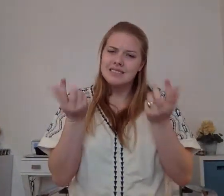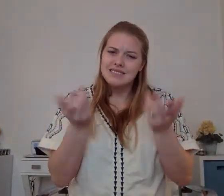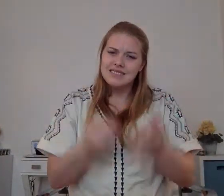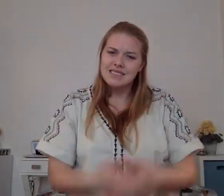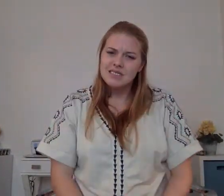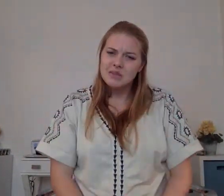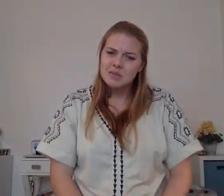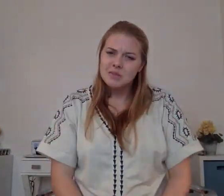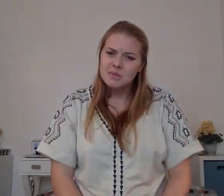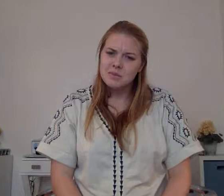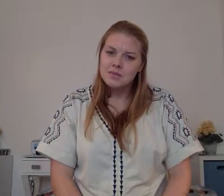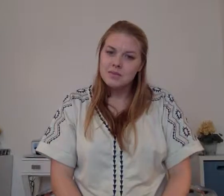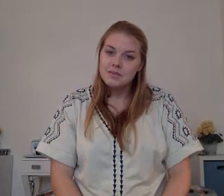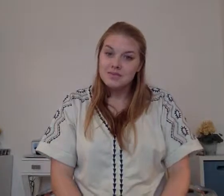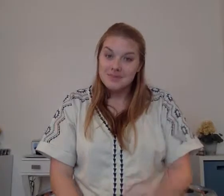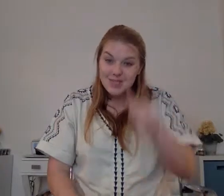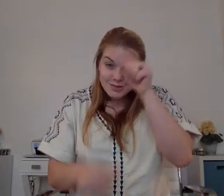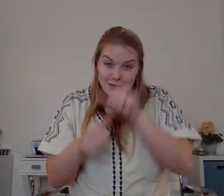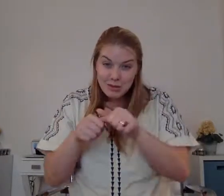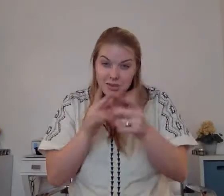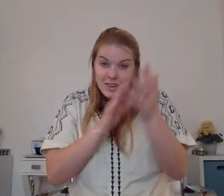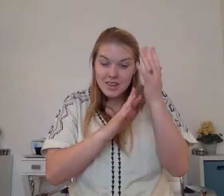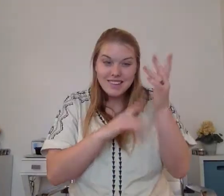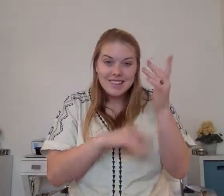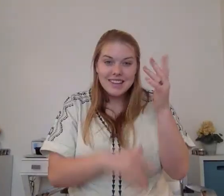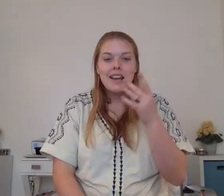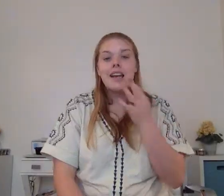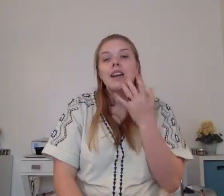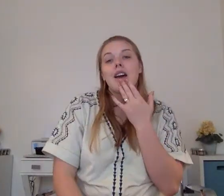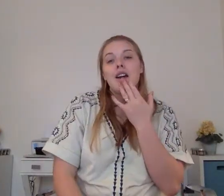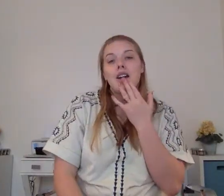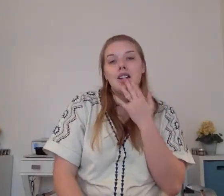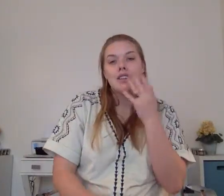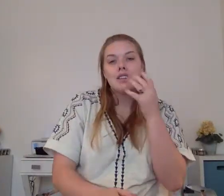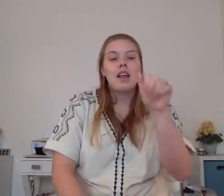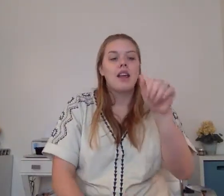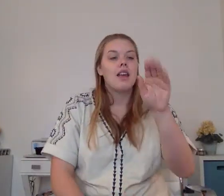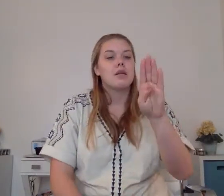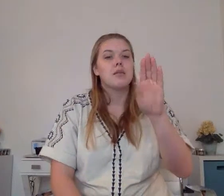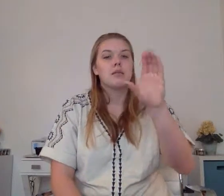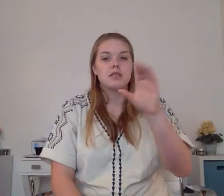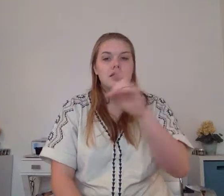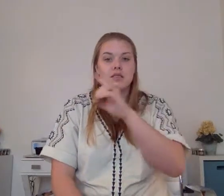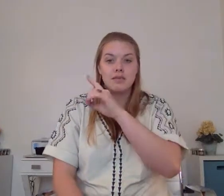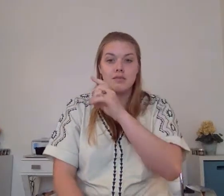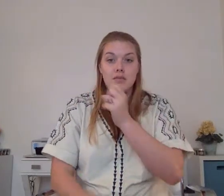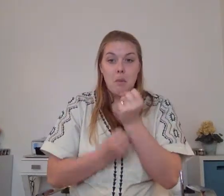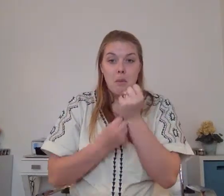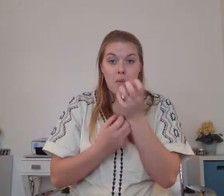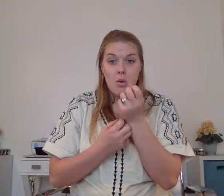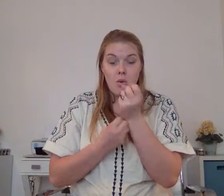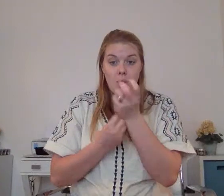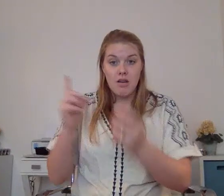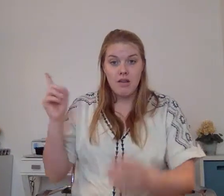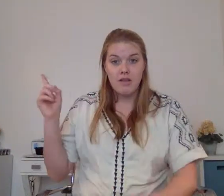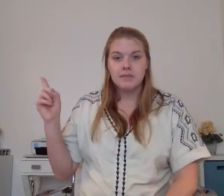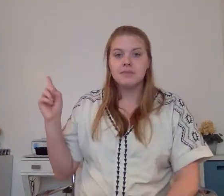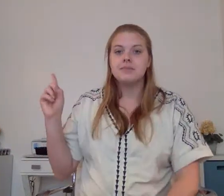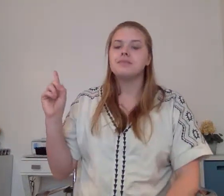to the colors of the alphabet. The Lebanese poet Khalil Gibran used to say, I learned silence from